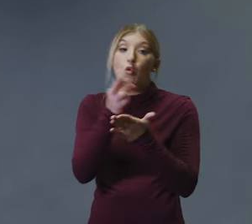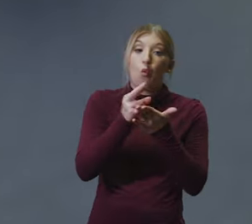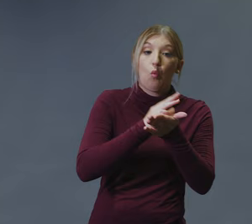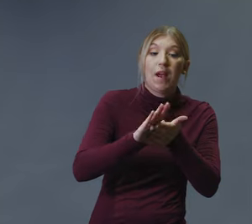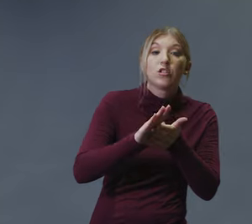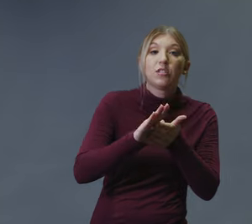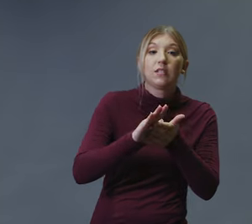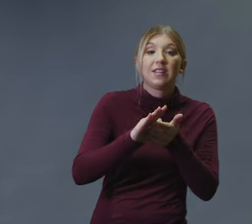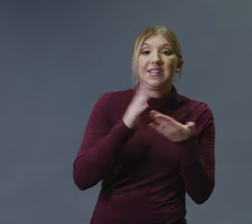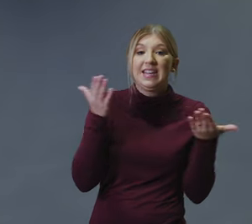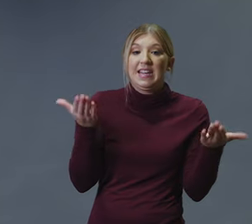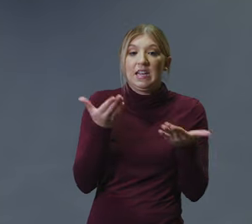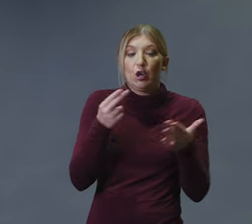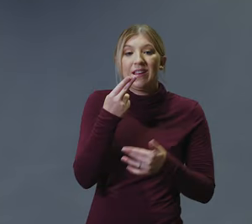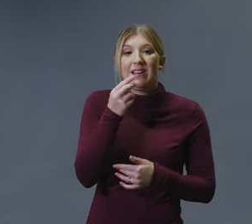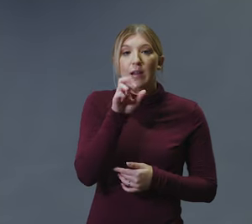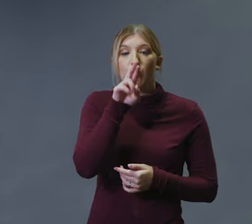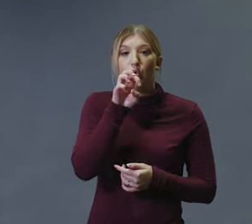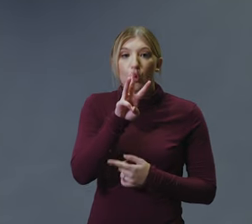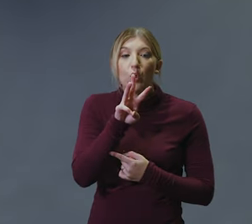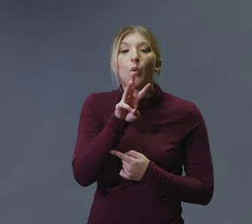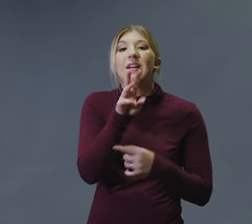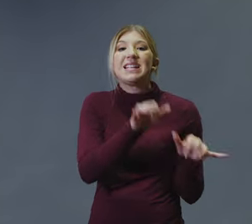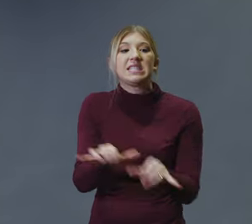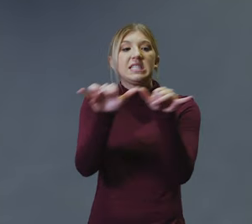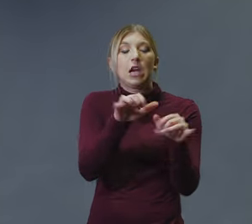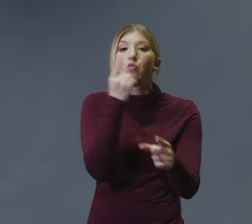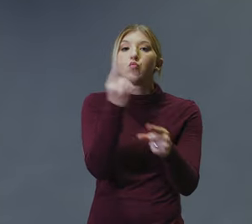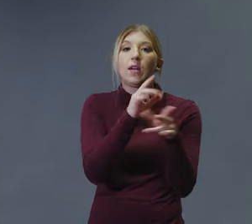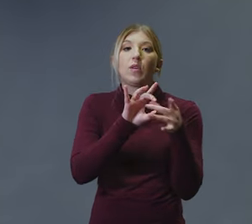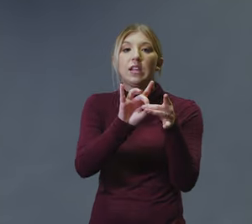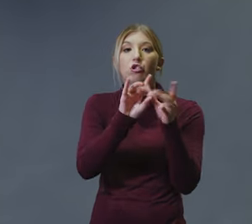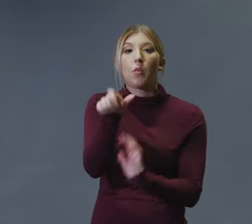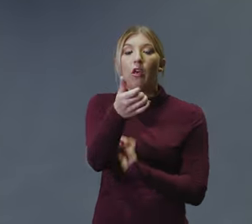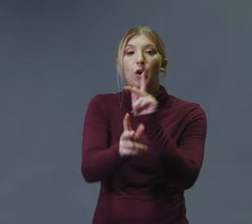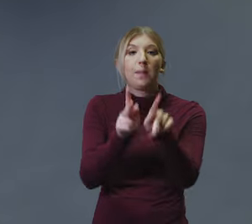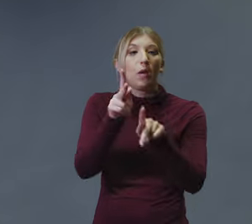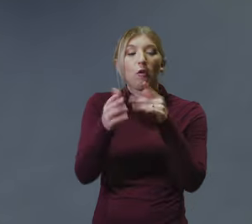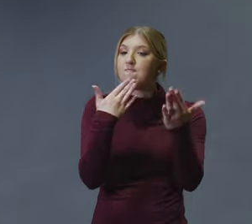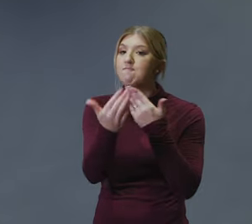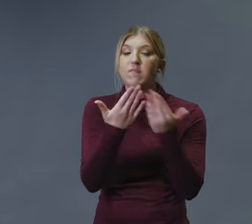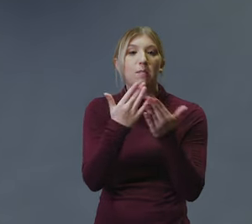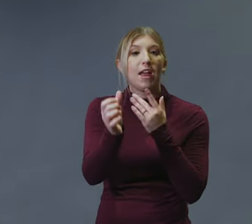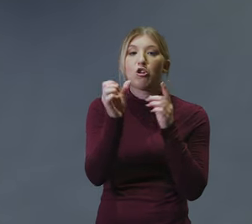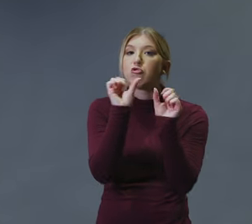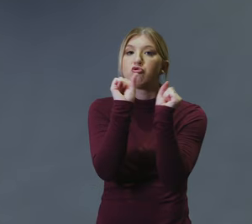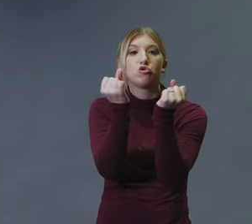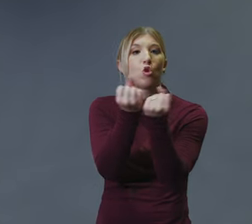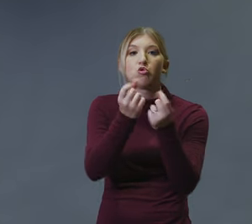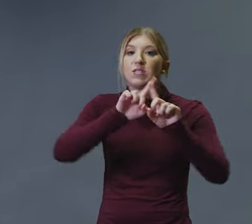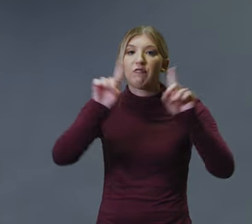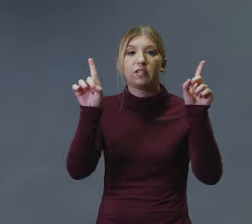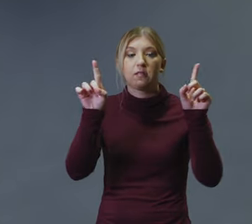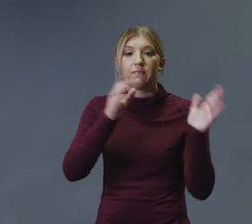is described here in the Hebrew as this standard of right relationship towards people, no matter their social differences.